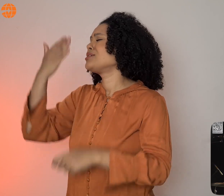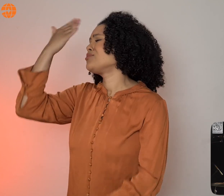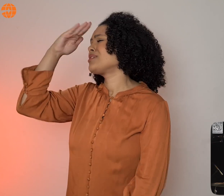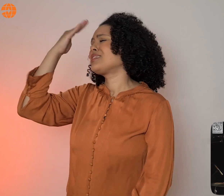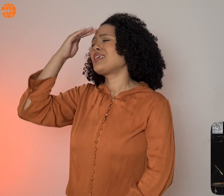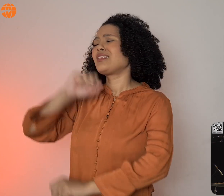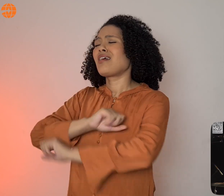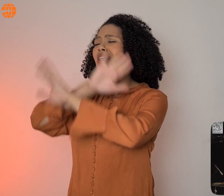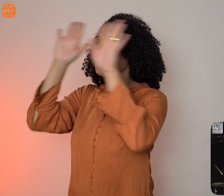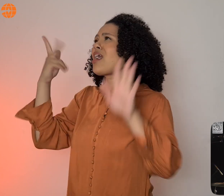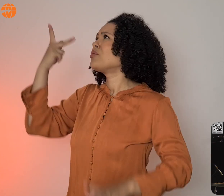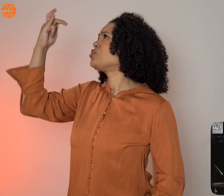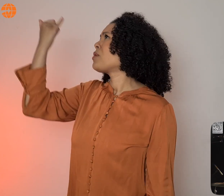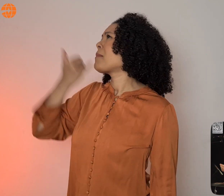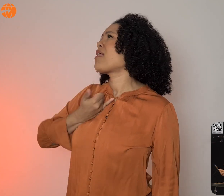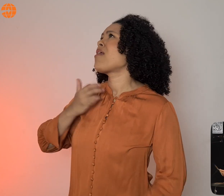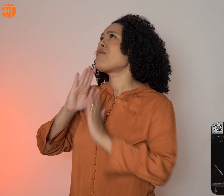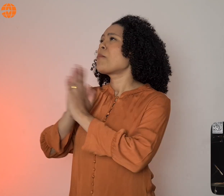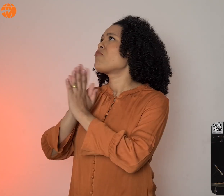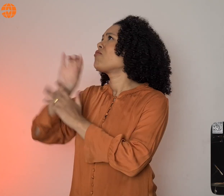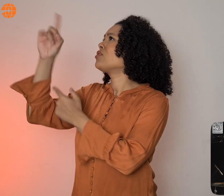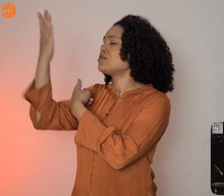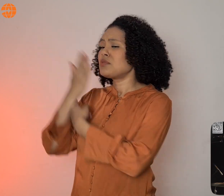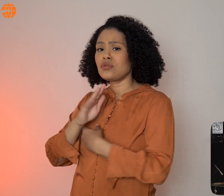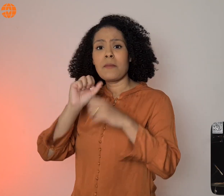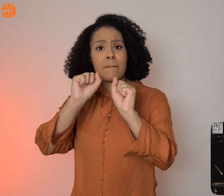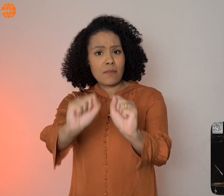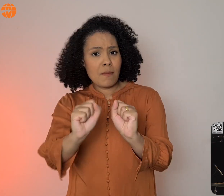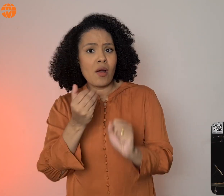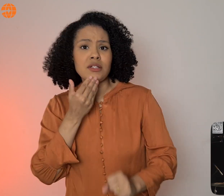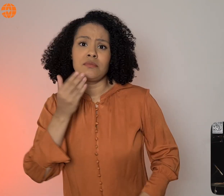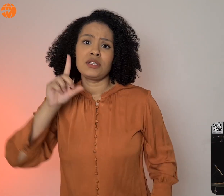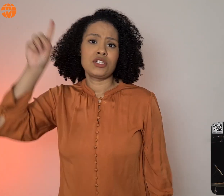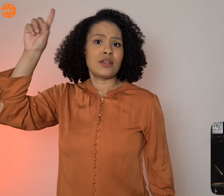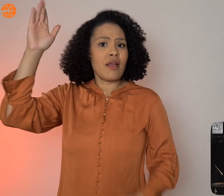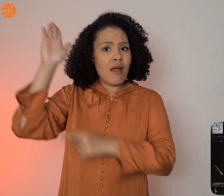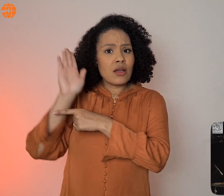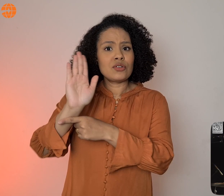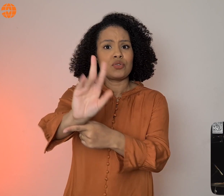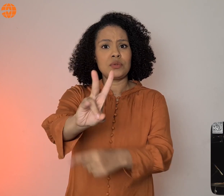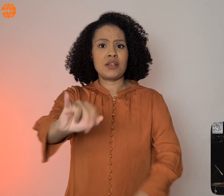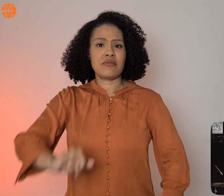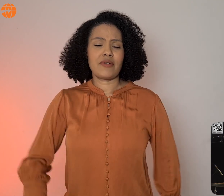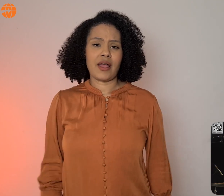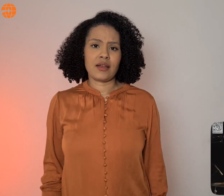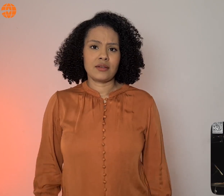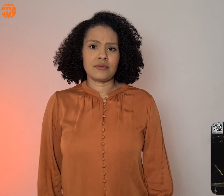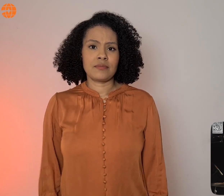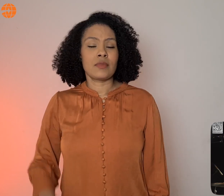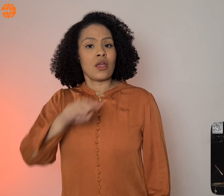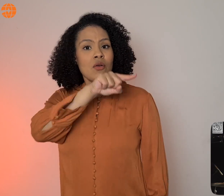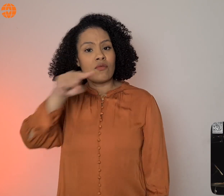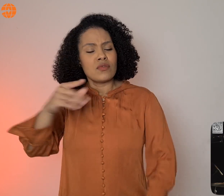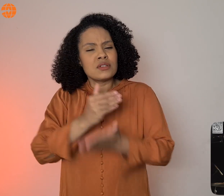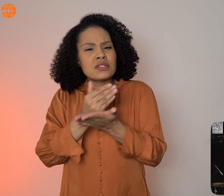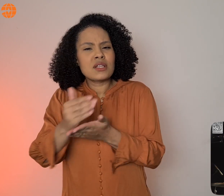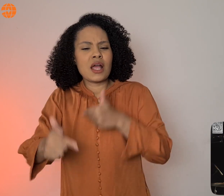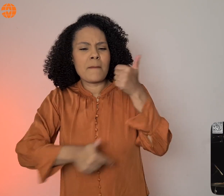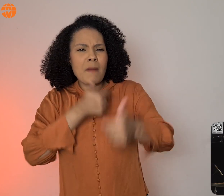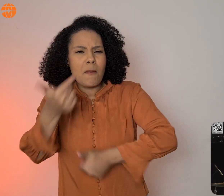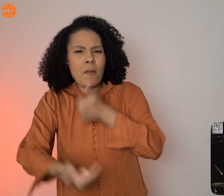own soul. Fale também com a sua própria alma. Just admonish yourself. Plead with your true self. E comece